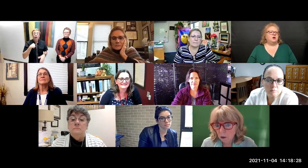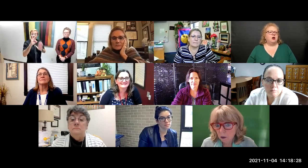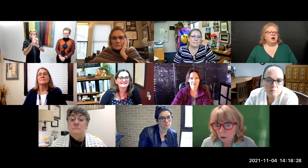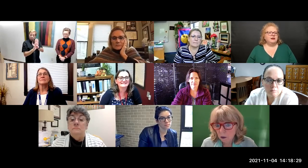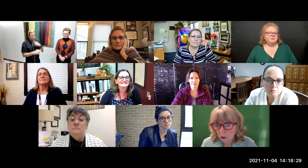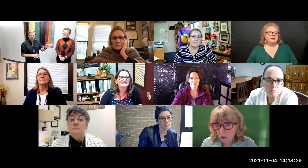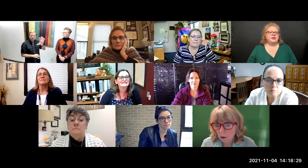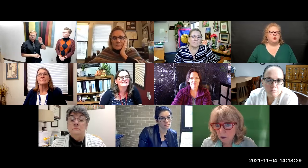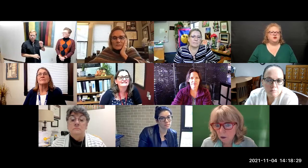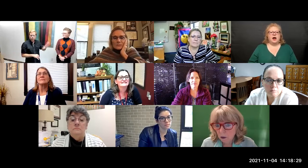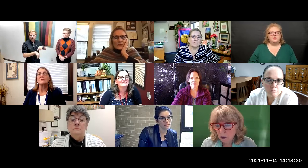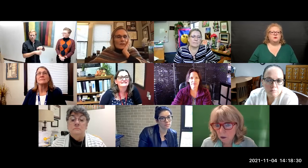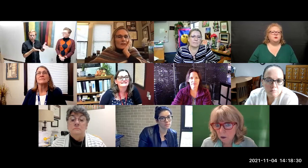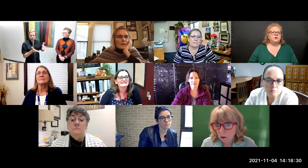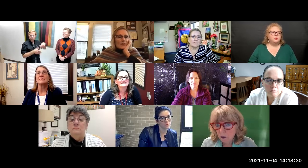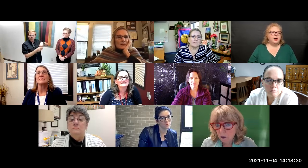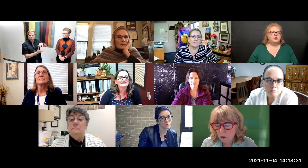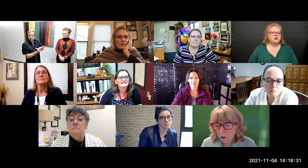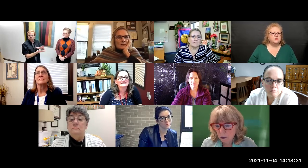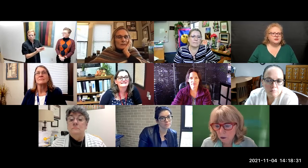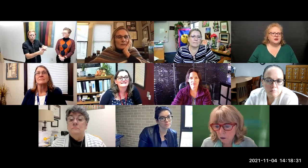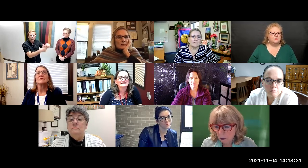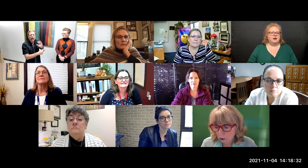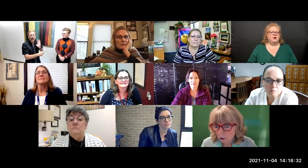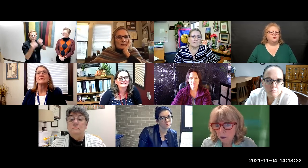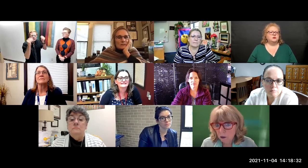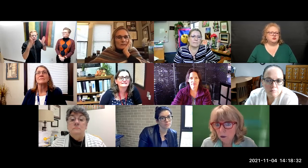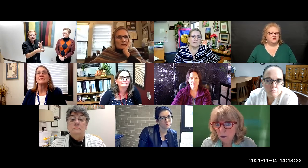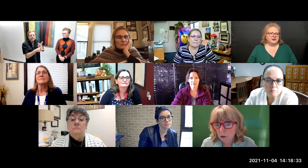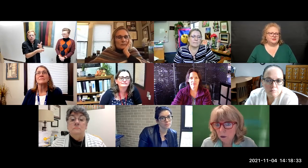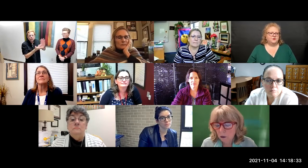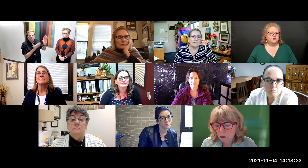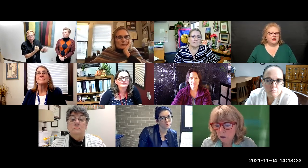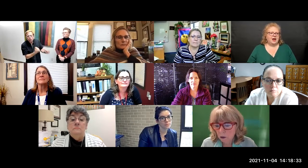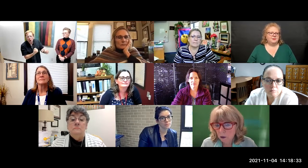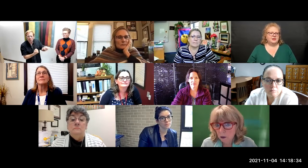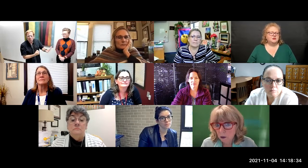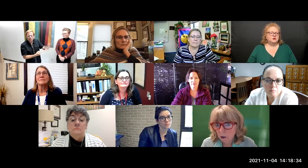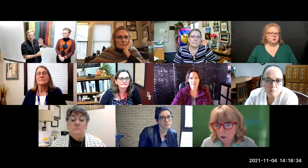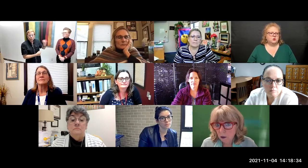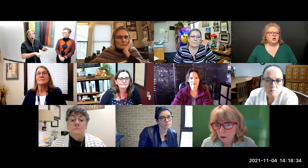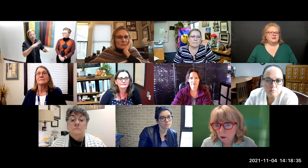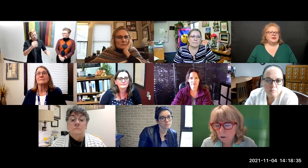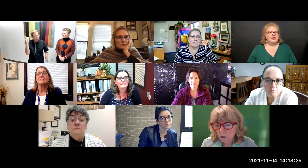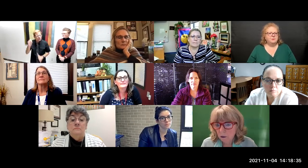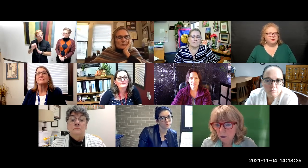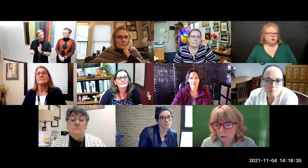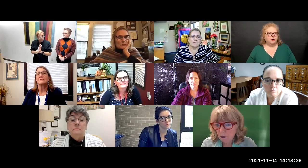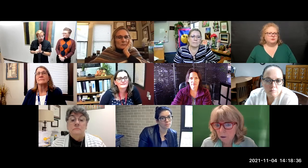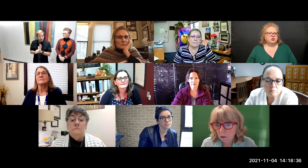on campus, and we try to move them around and use them full service, full time in school to keep the program